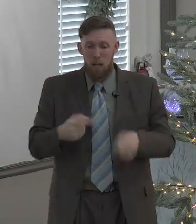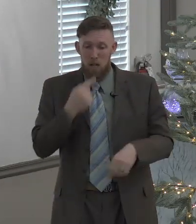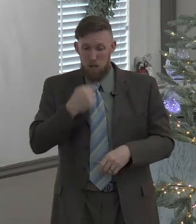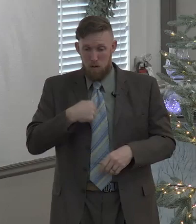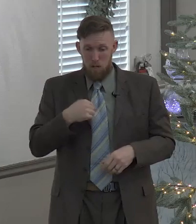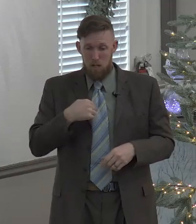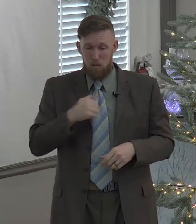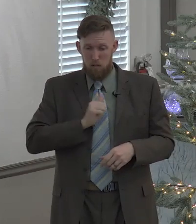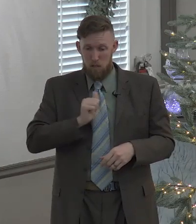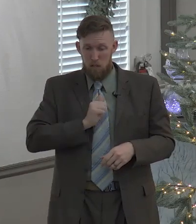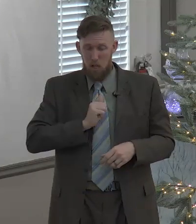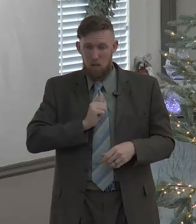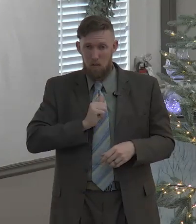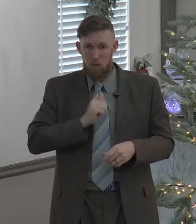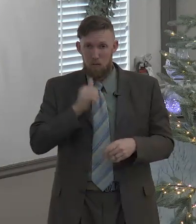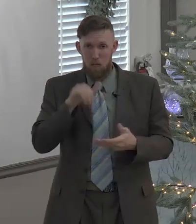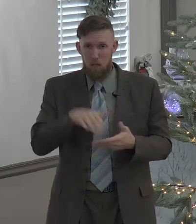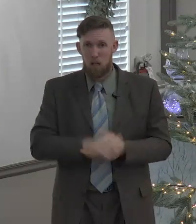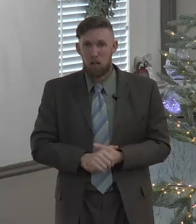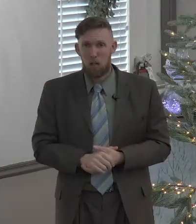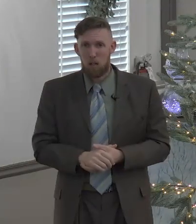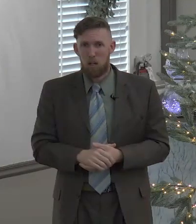ourselves.